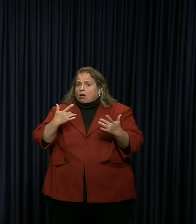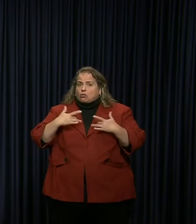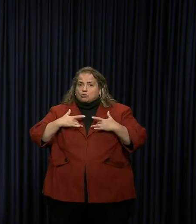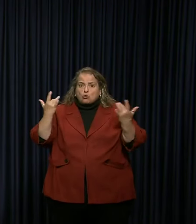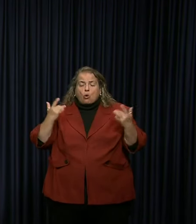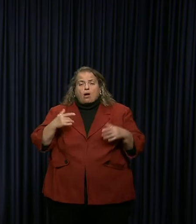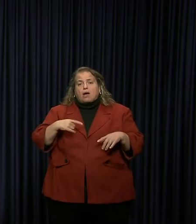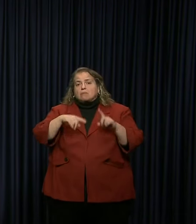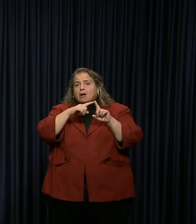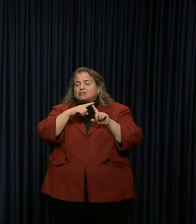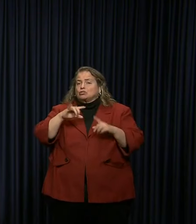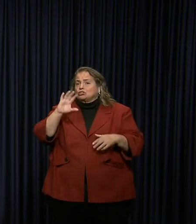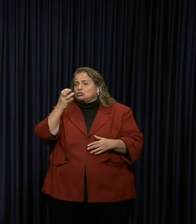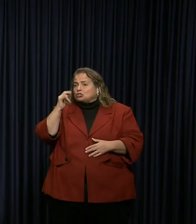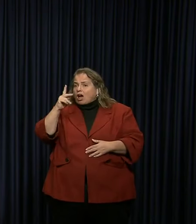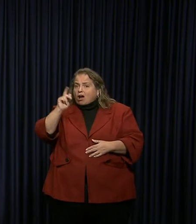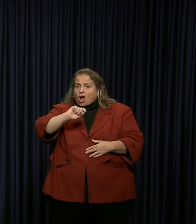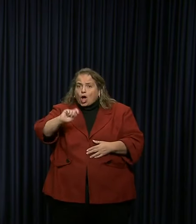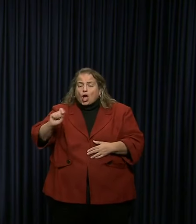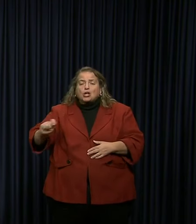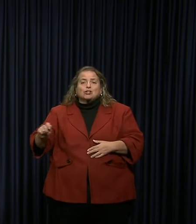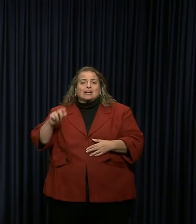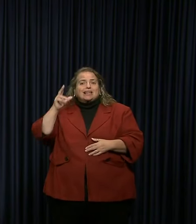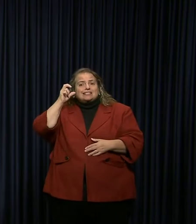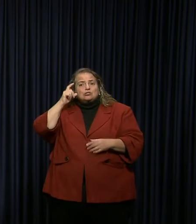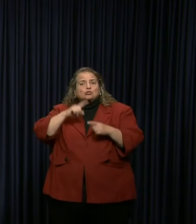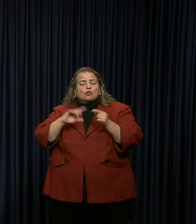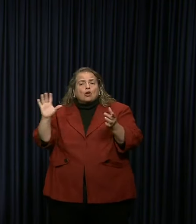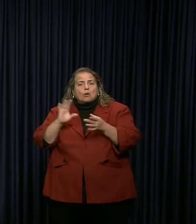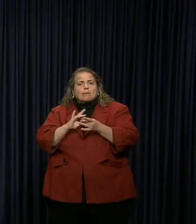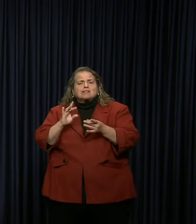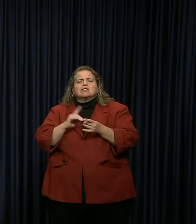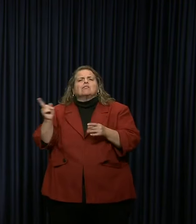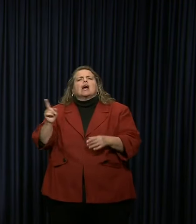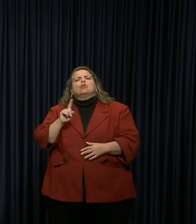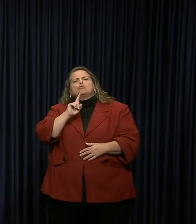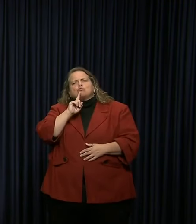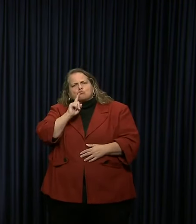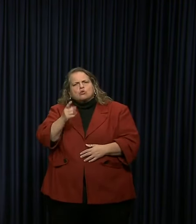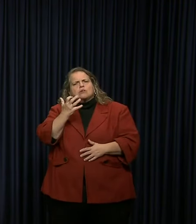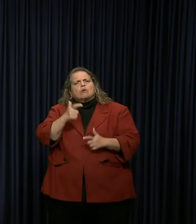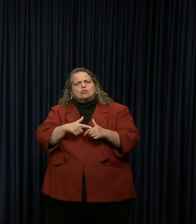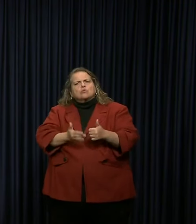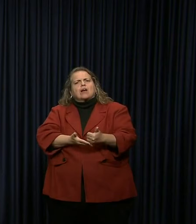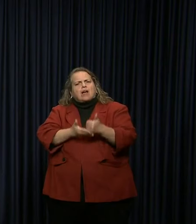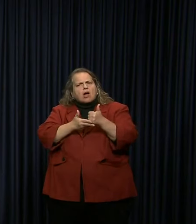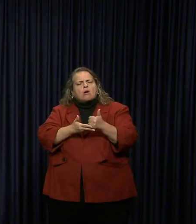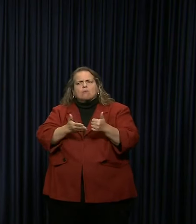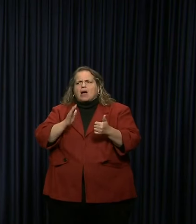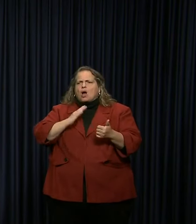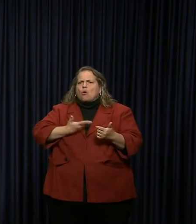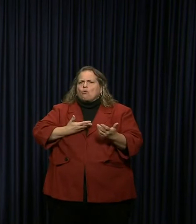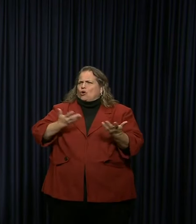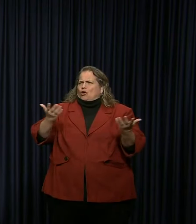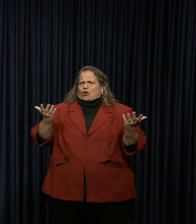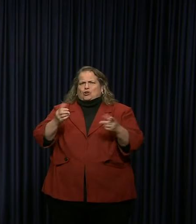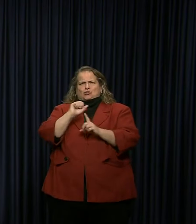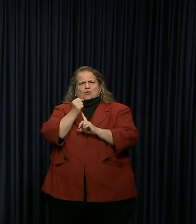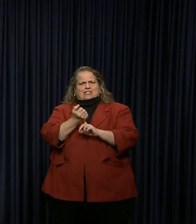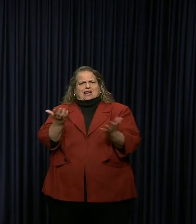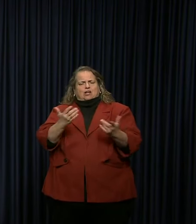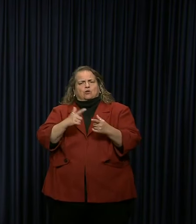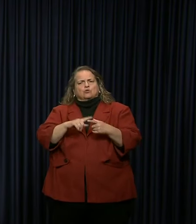it's chalk art, in listening to the messages and truly wanting to help society to doing